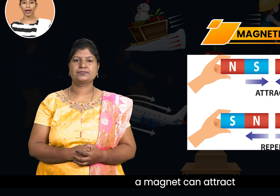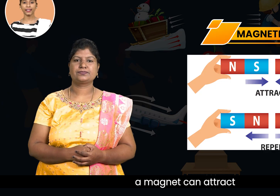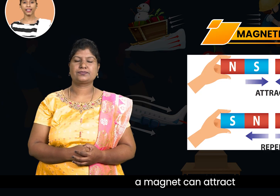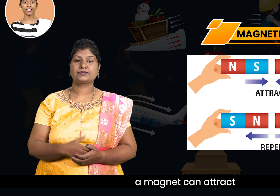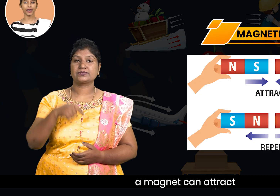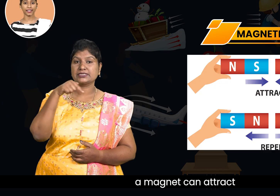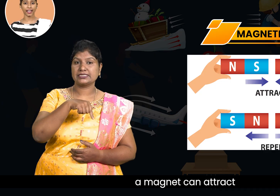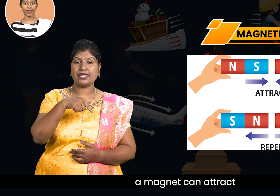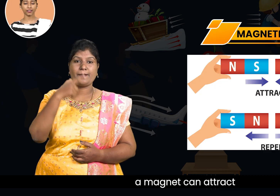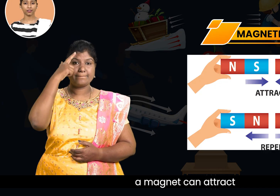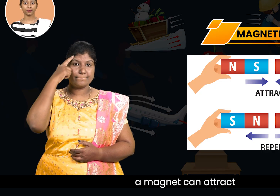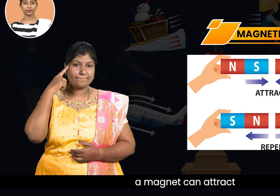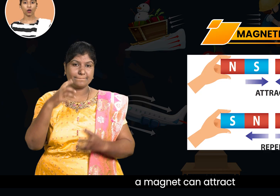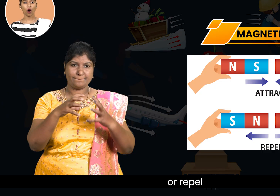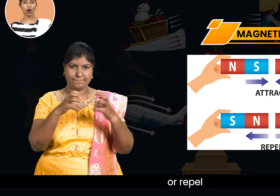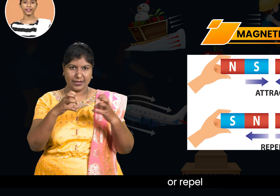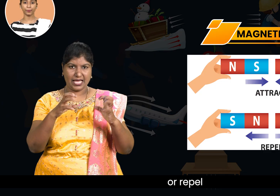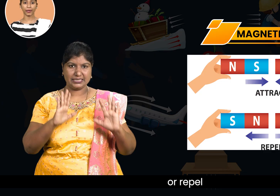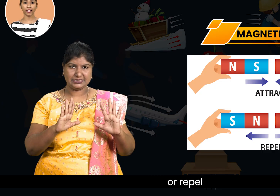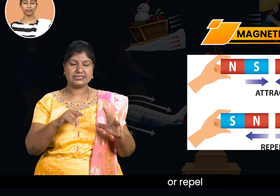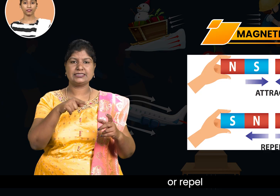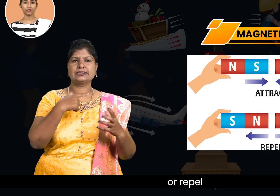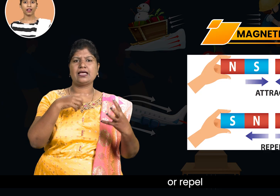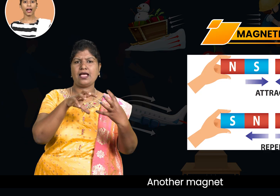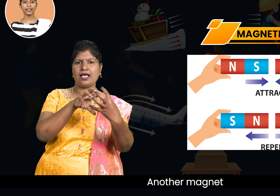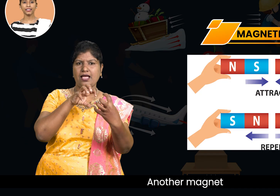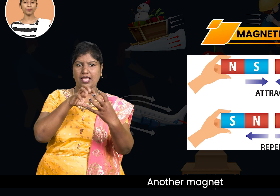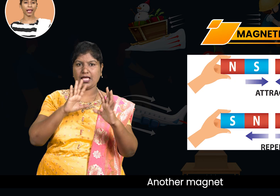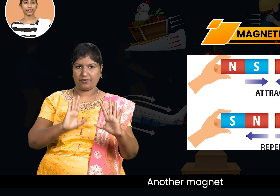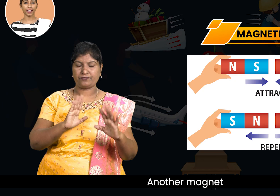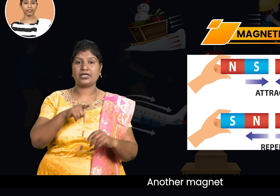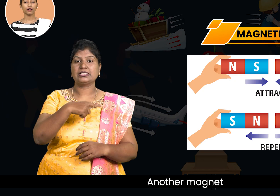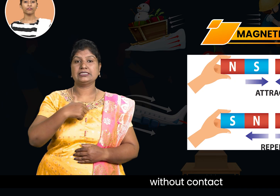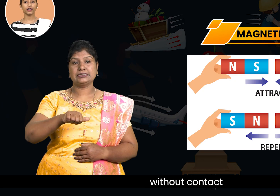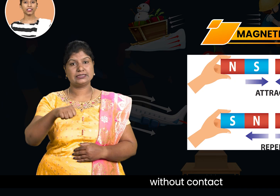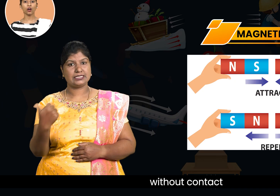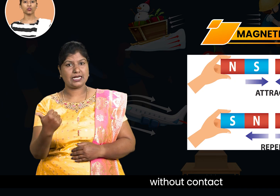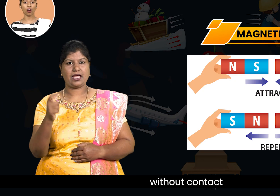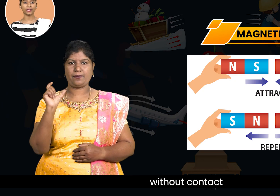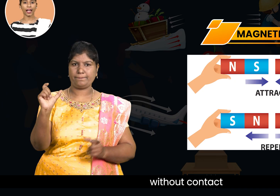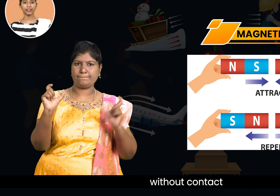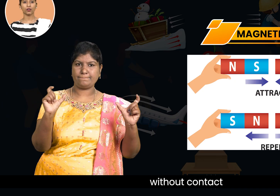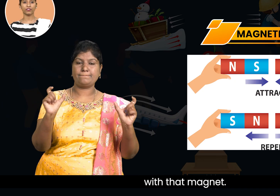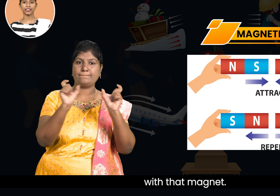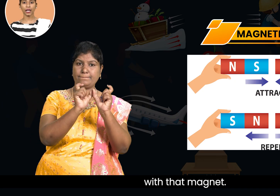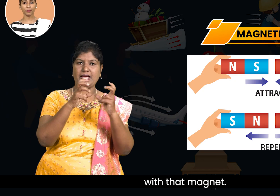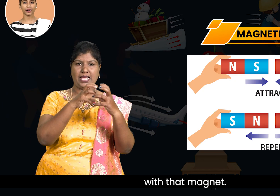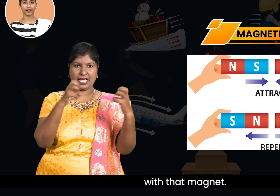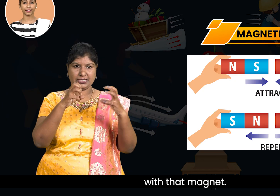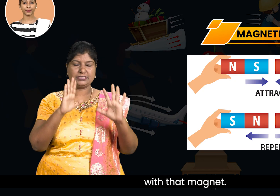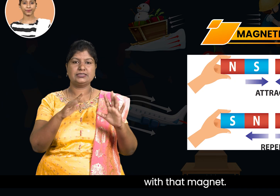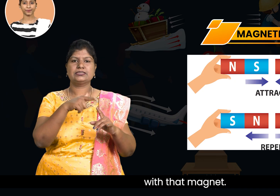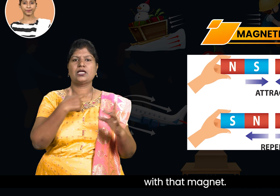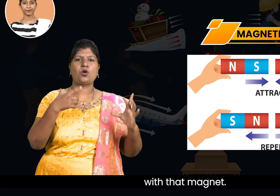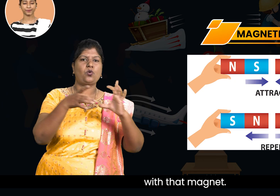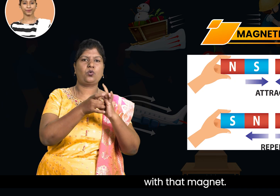A magnet can attract or repel another magnet without contact with that